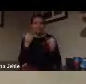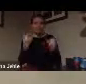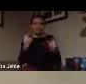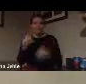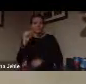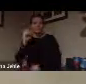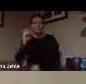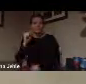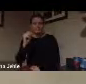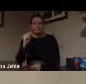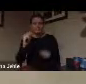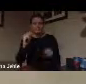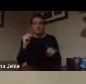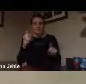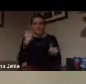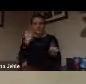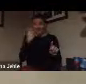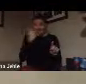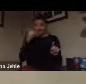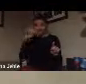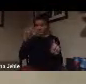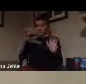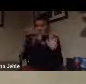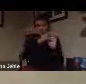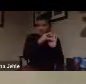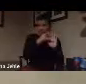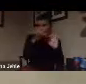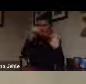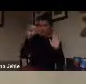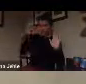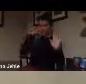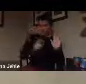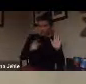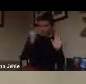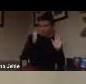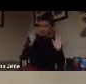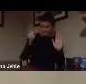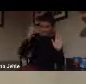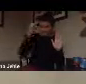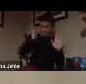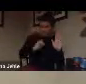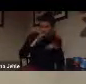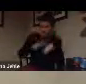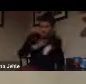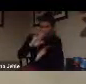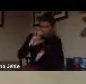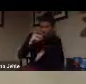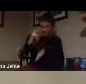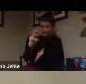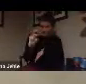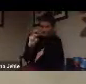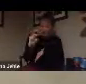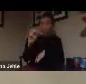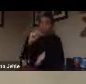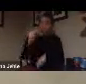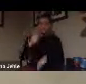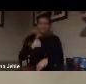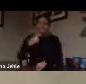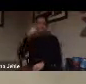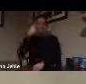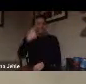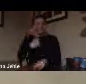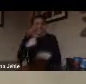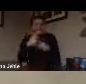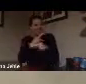Okay. I just pinned Shauna. Do you see my pin on your screen? It does. I think I figured out how to do it.